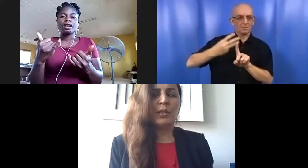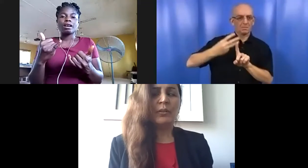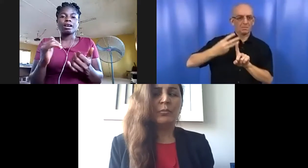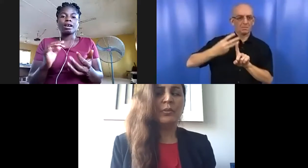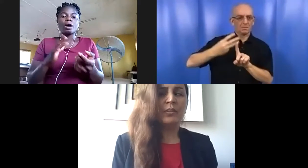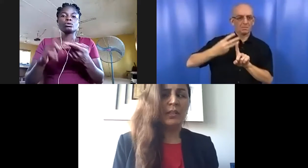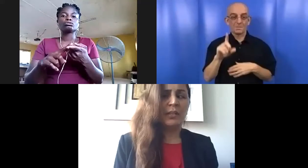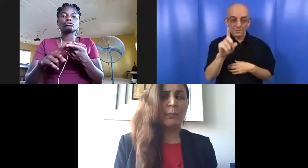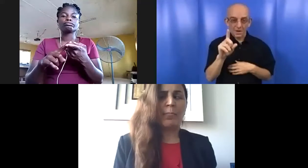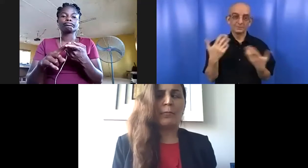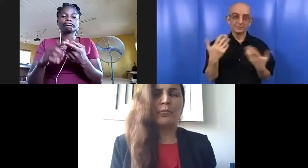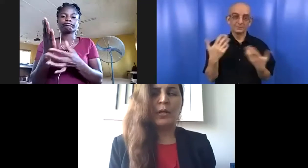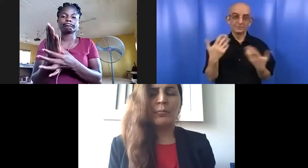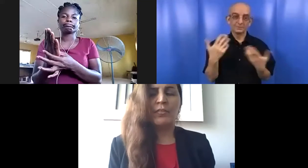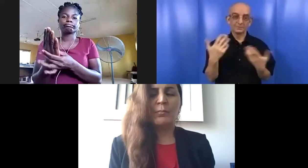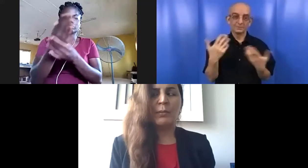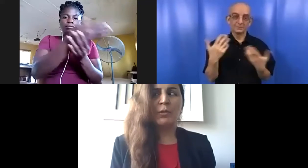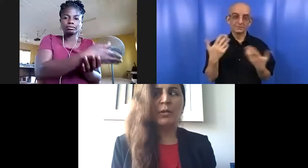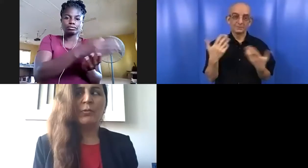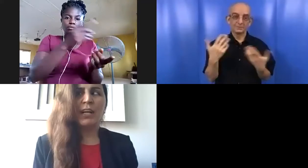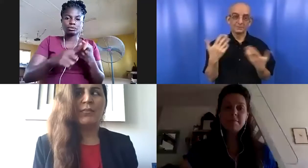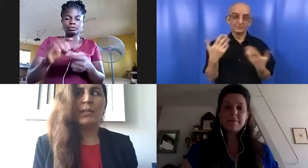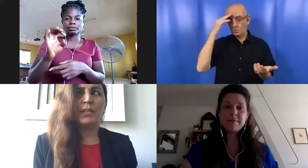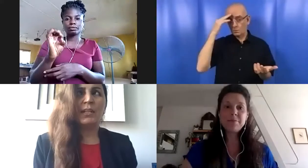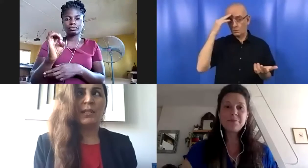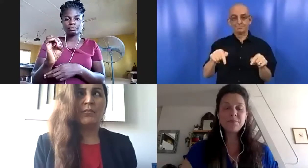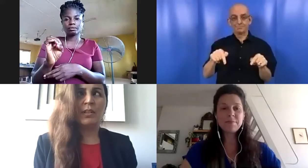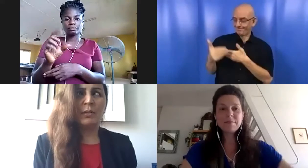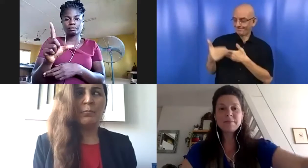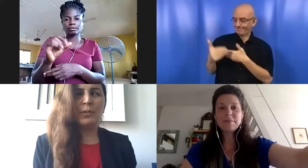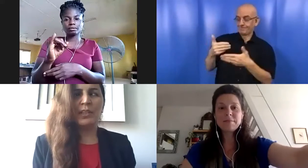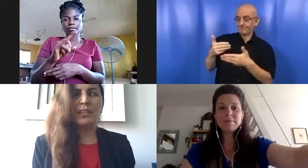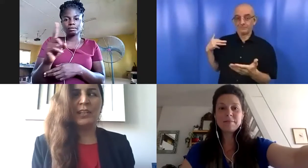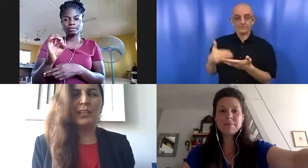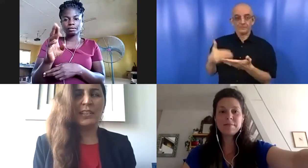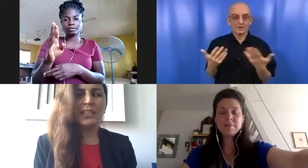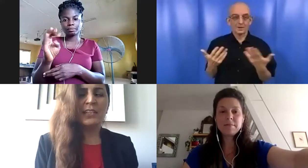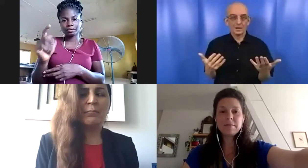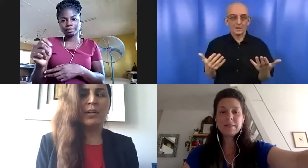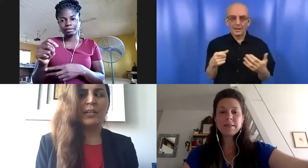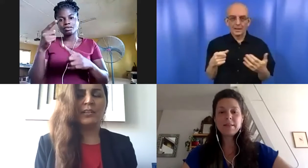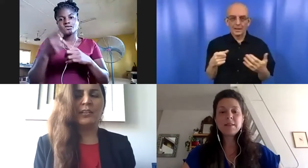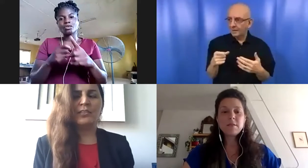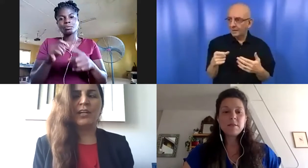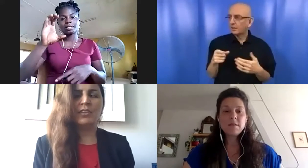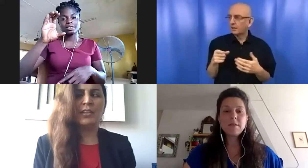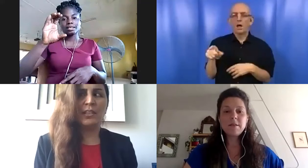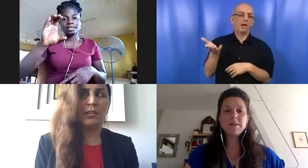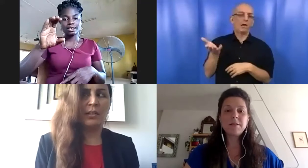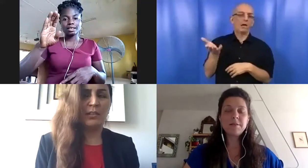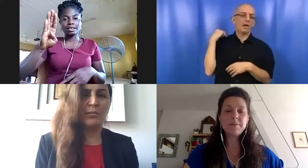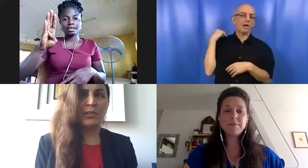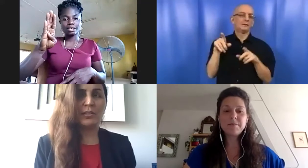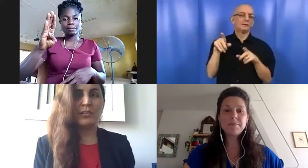Elizabeth Lockwood from CBM Global, who has been a very important and key part on drafting